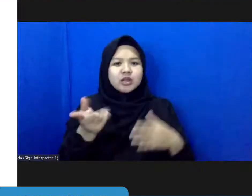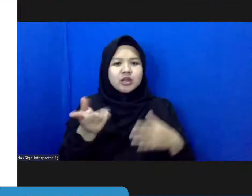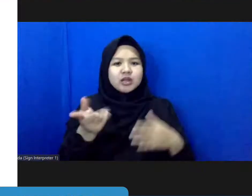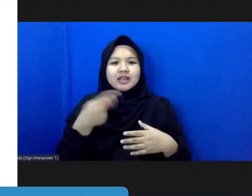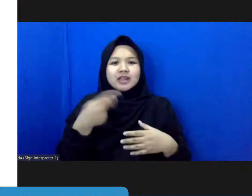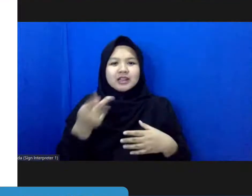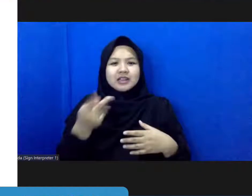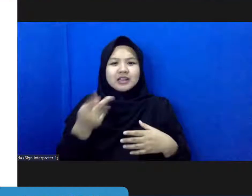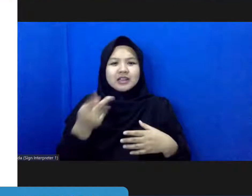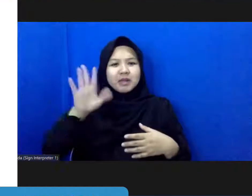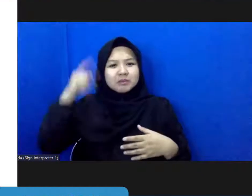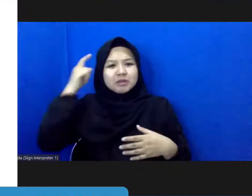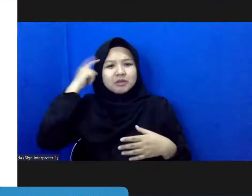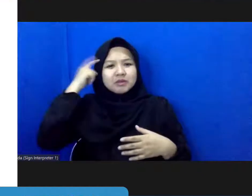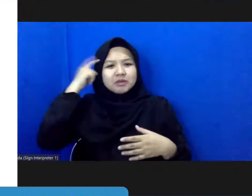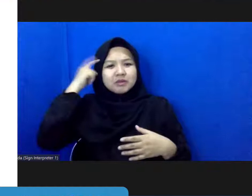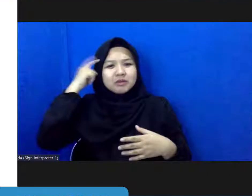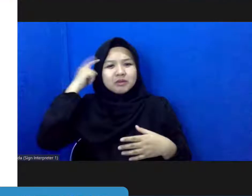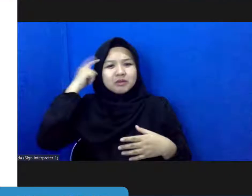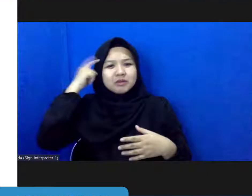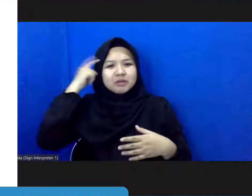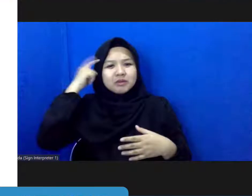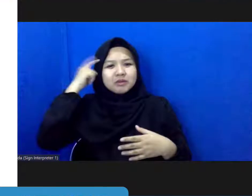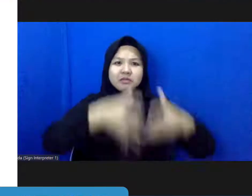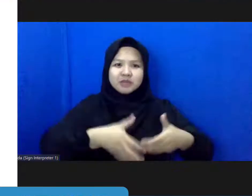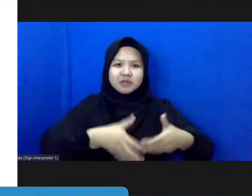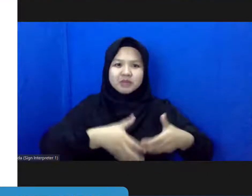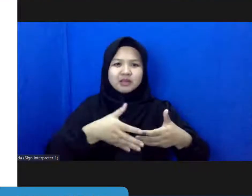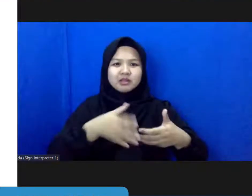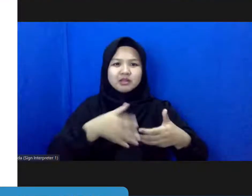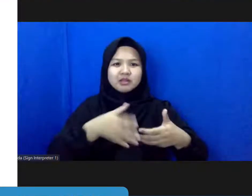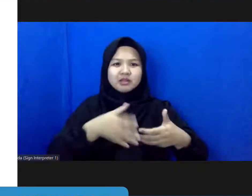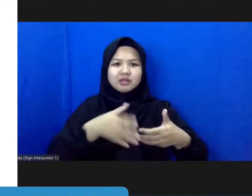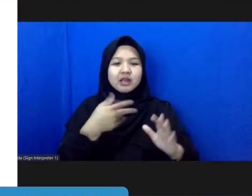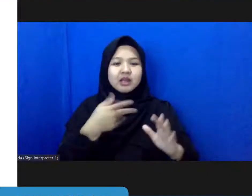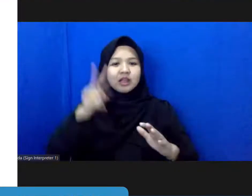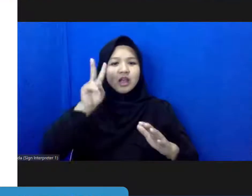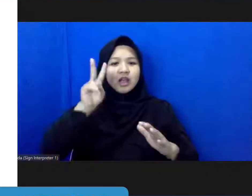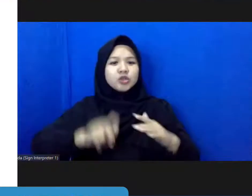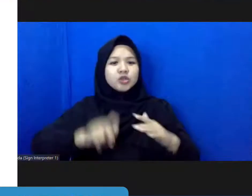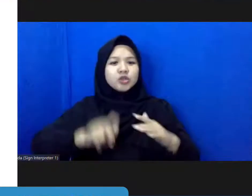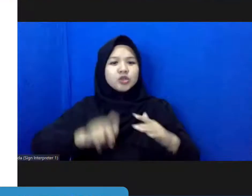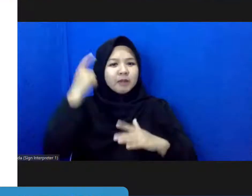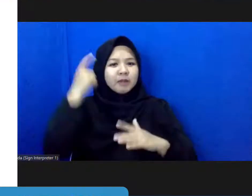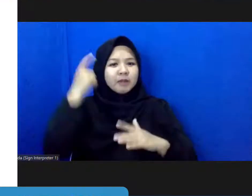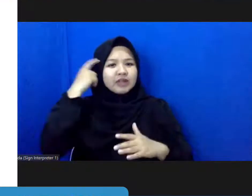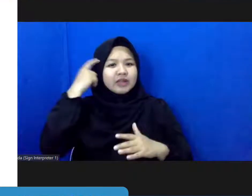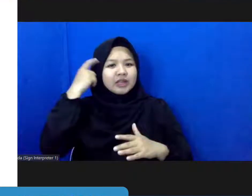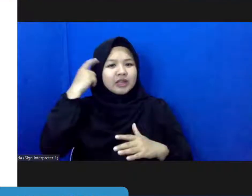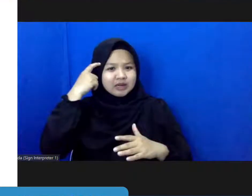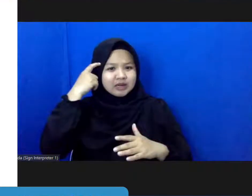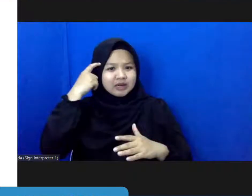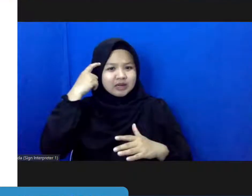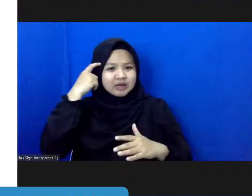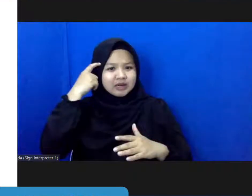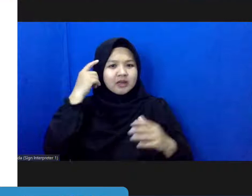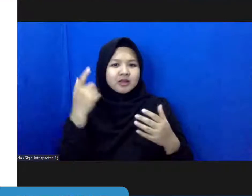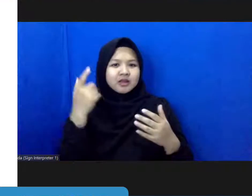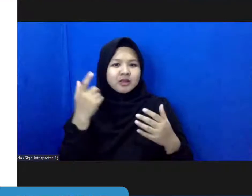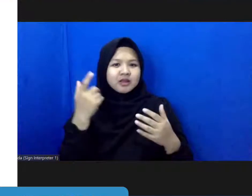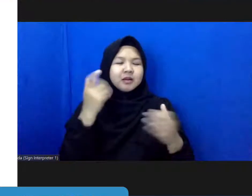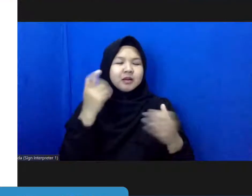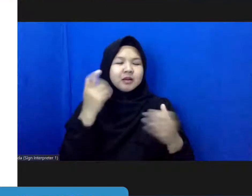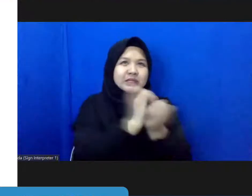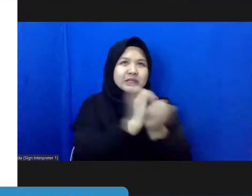think about one pandemic. We haven't thought about, we have to start thinking about hazards during pandemic. Right